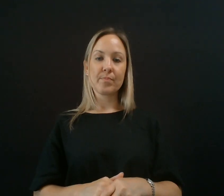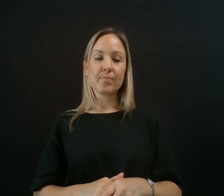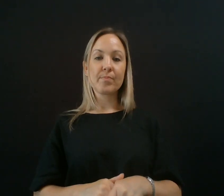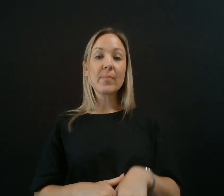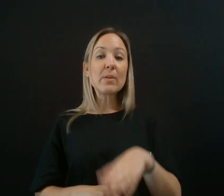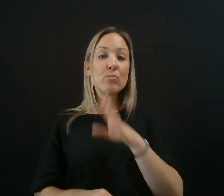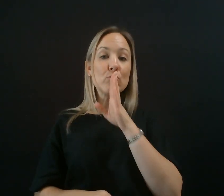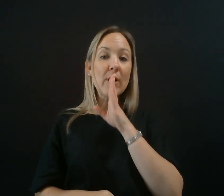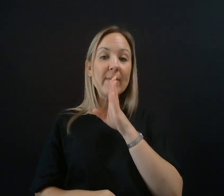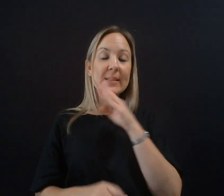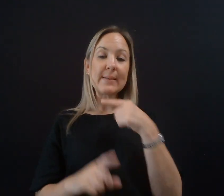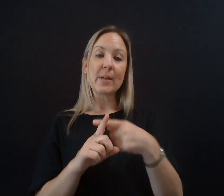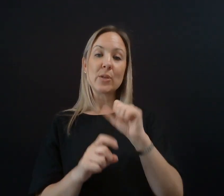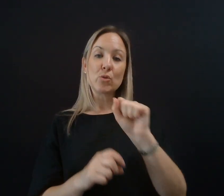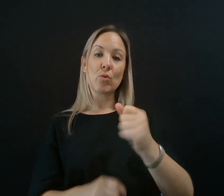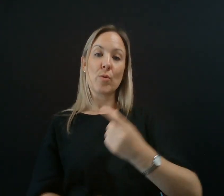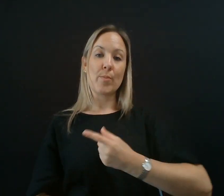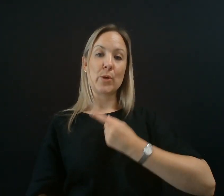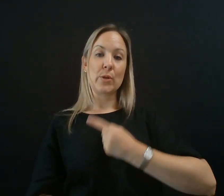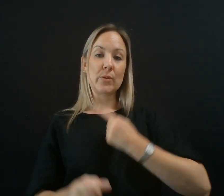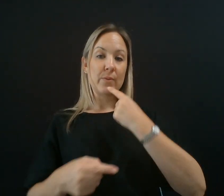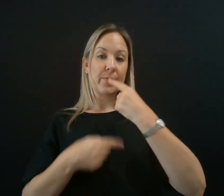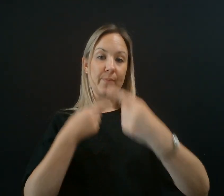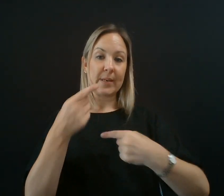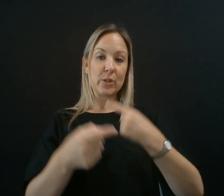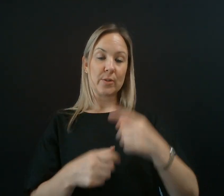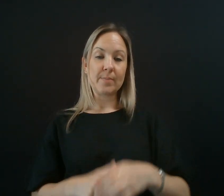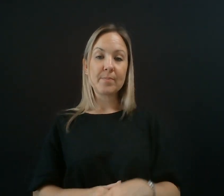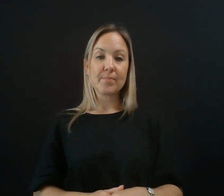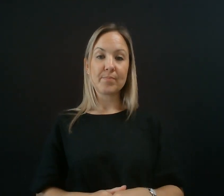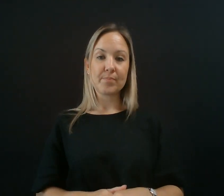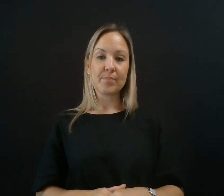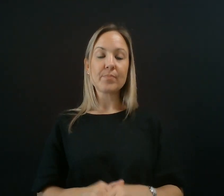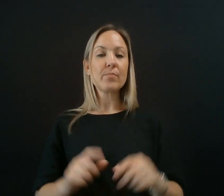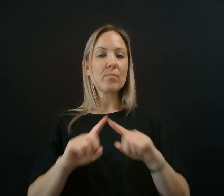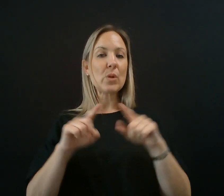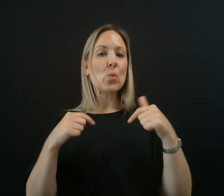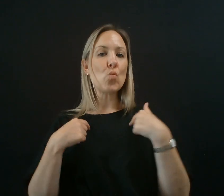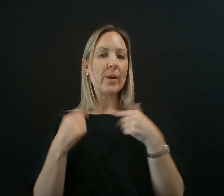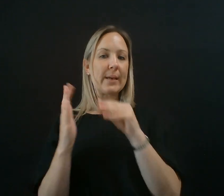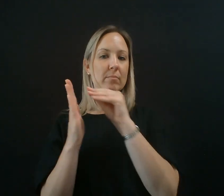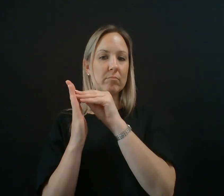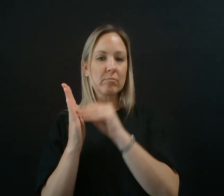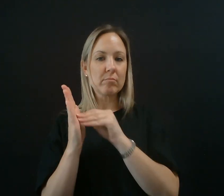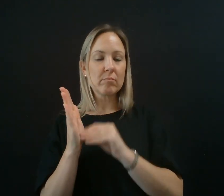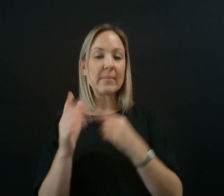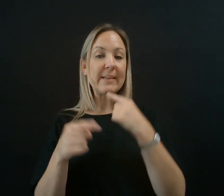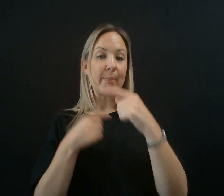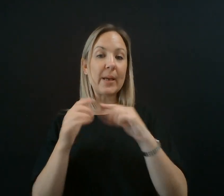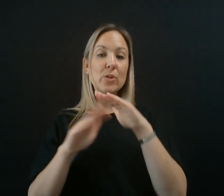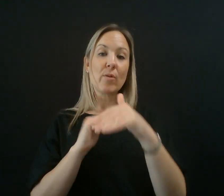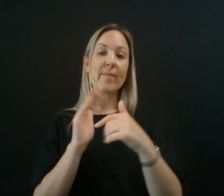Privacy and your personal information. We record information about our tenants and their